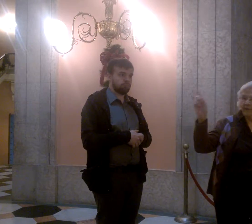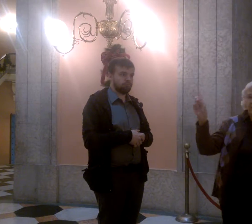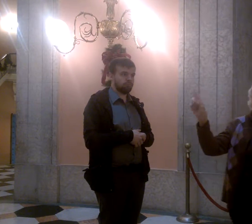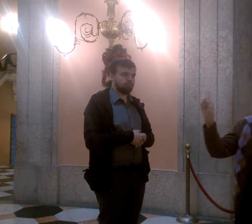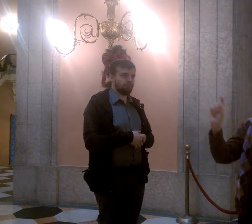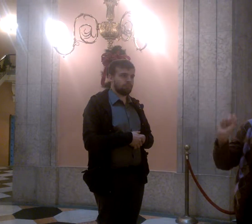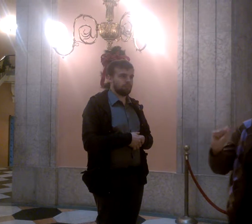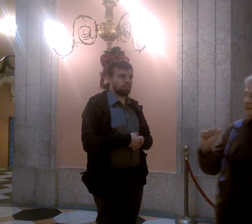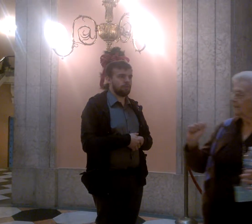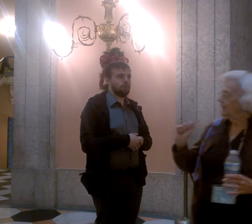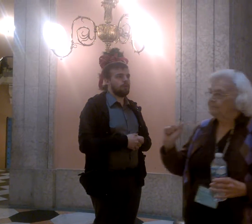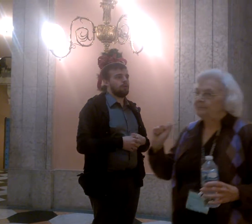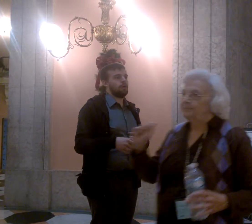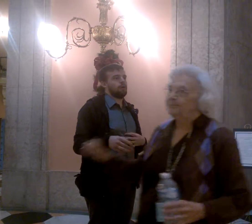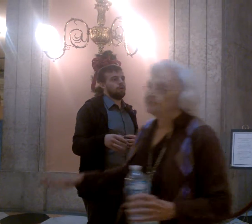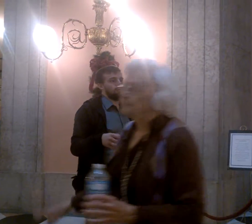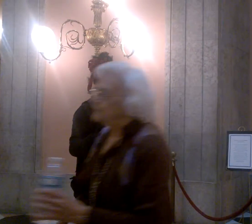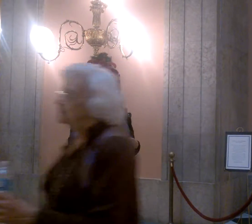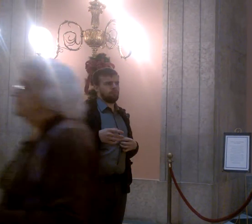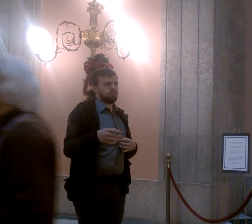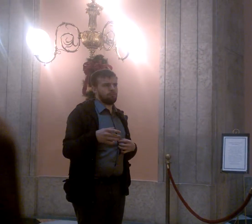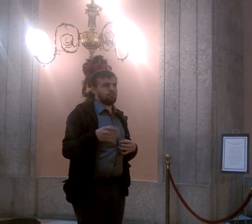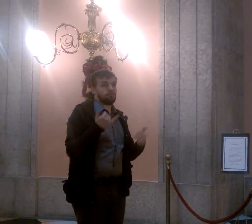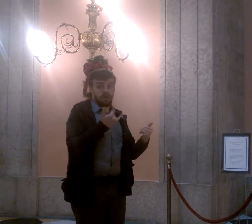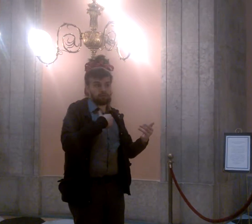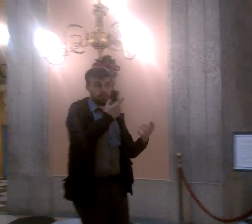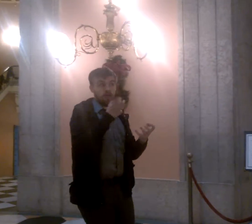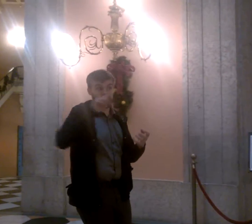Let's move over to the painting now.